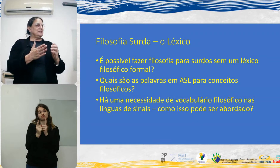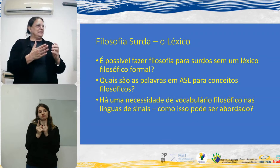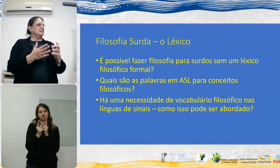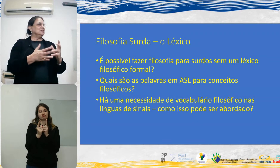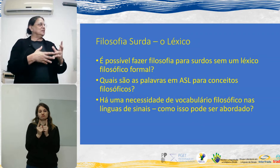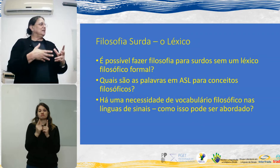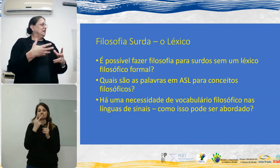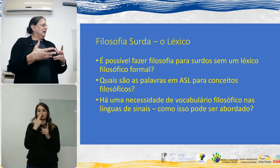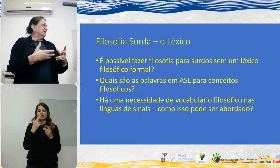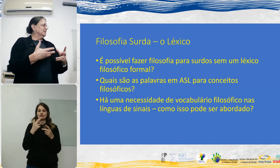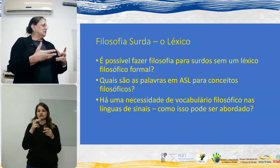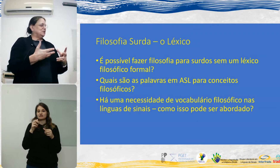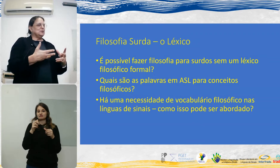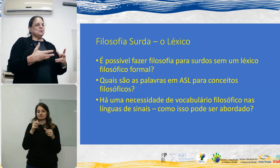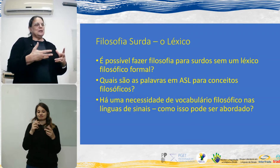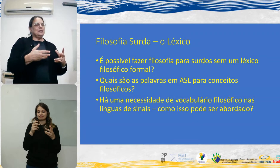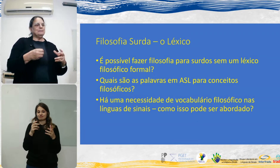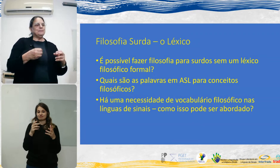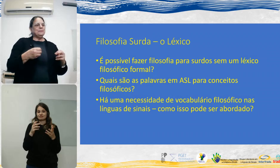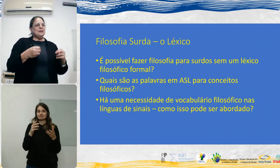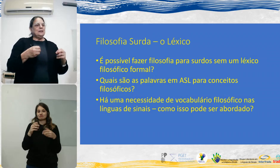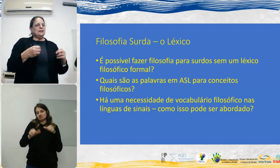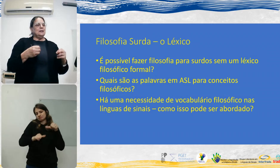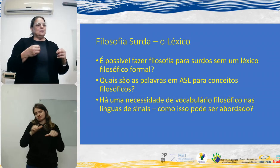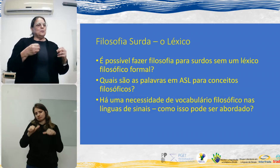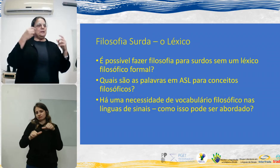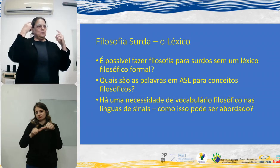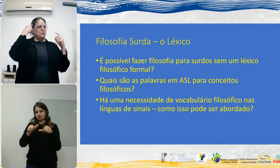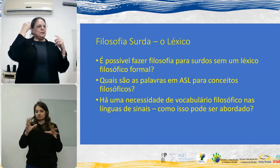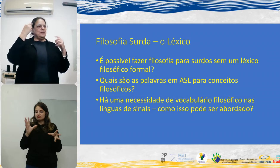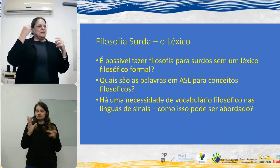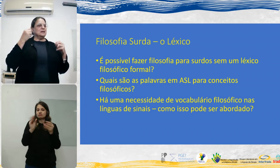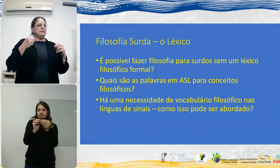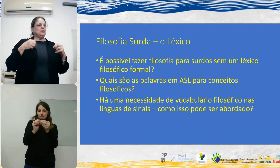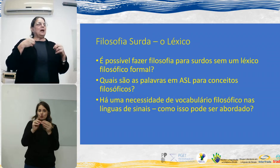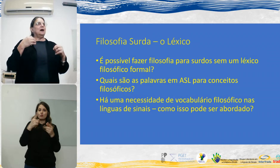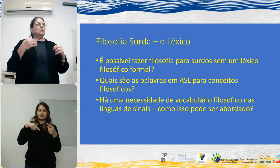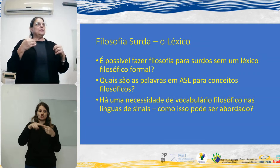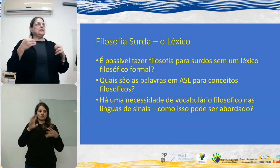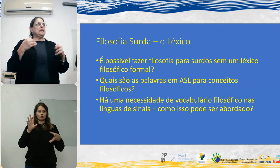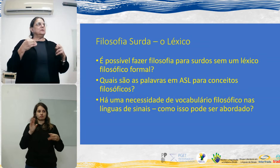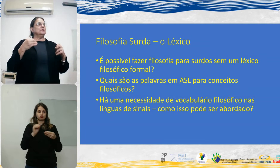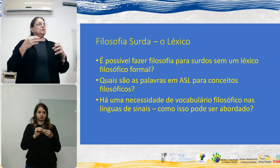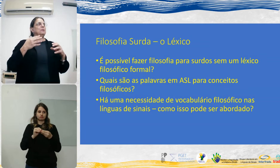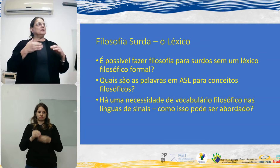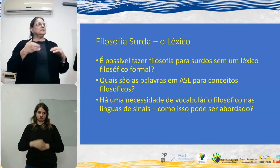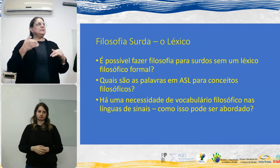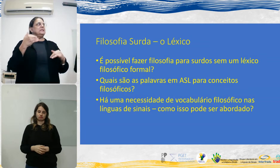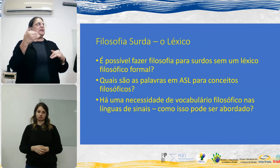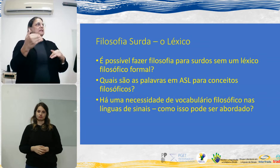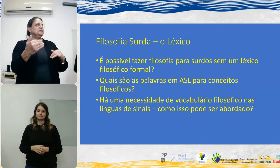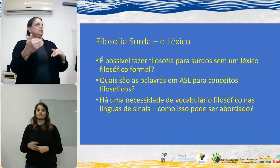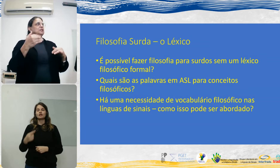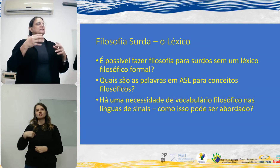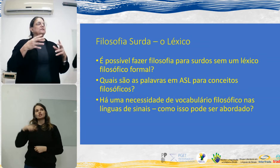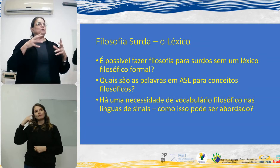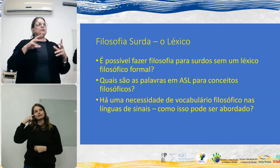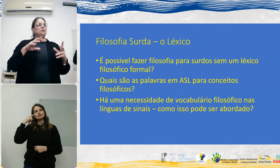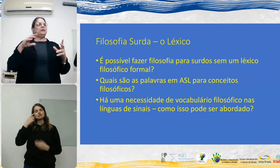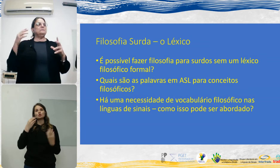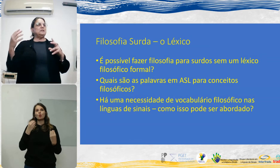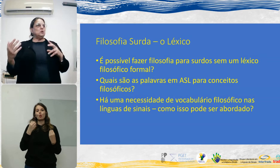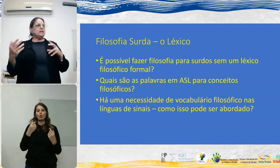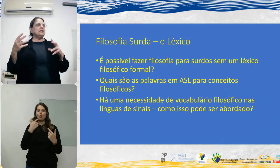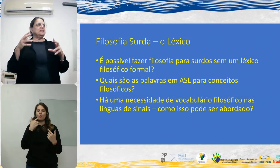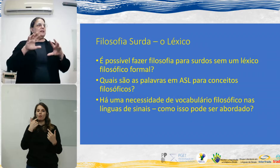the center. And so we were thinking about how would a language possibly tend to shift, who is